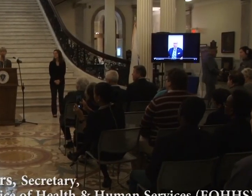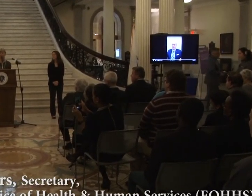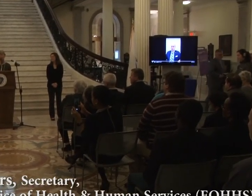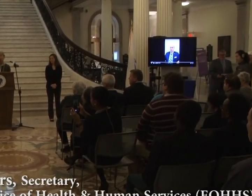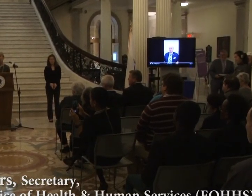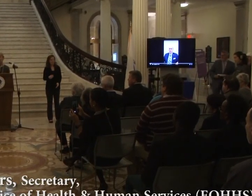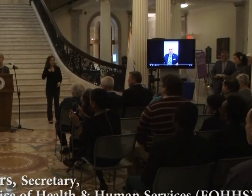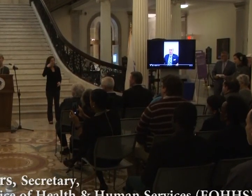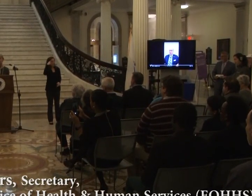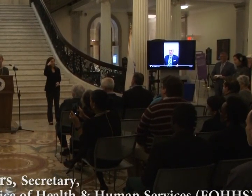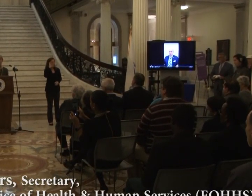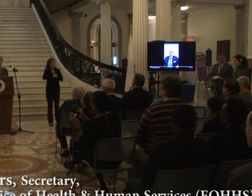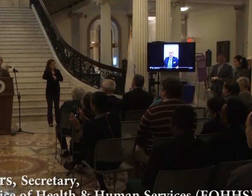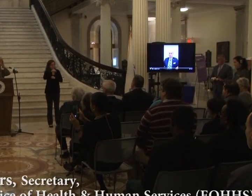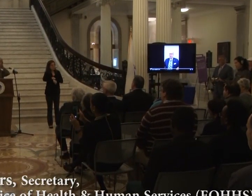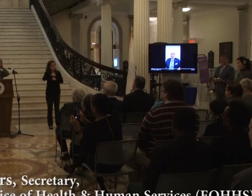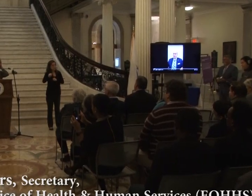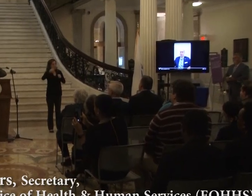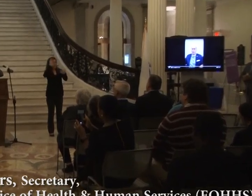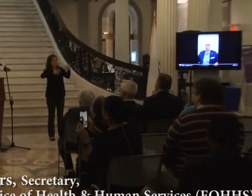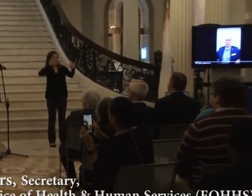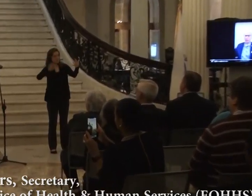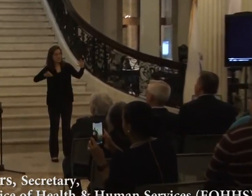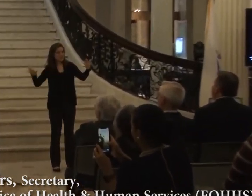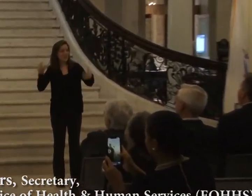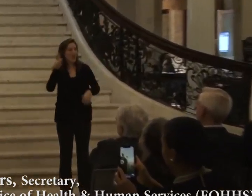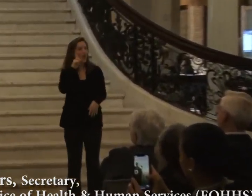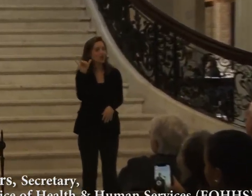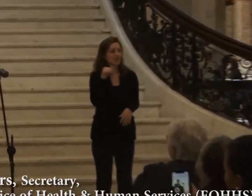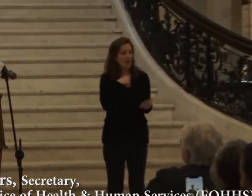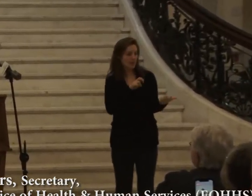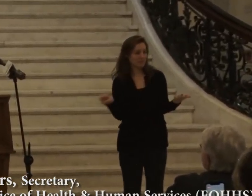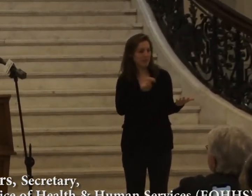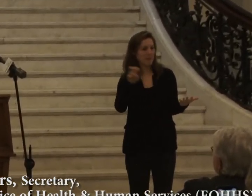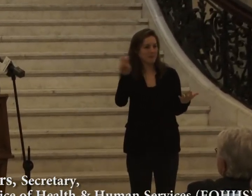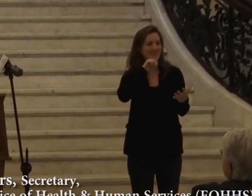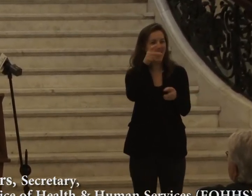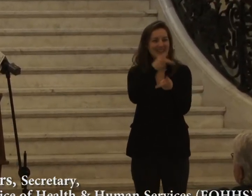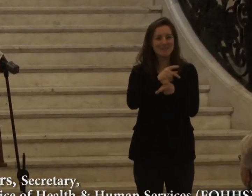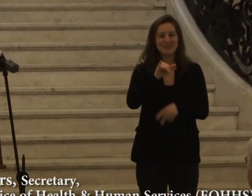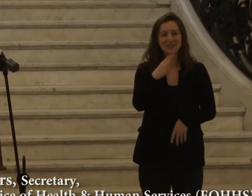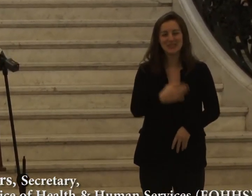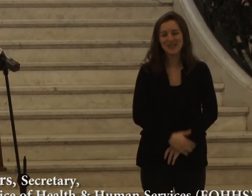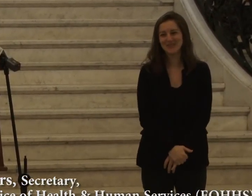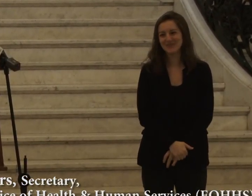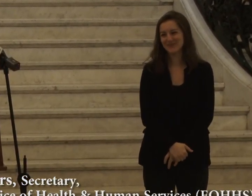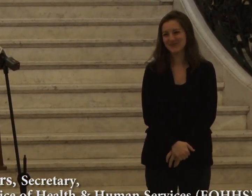I thought he was going to do that long introduction where it sort of looks like I can't hold on to a job.